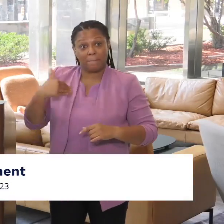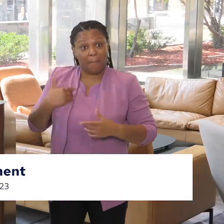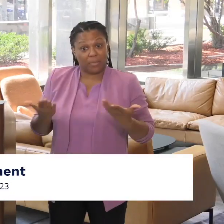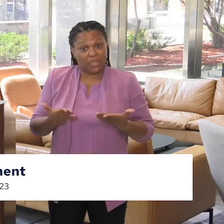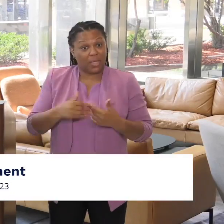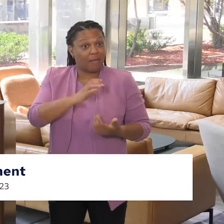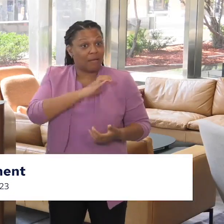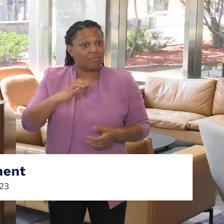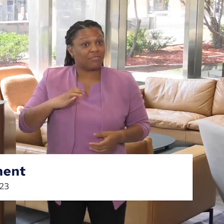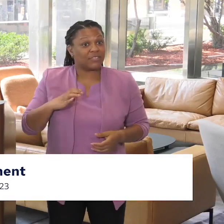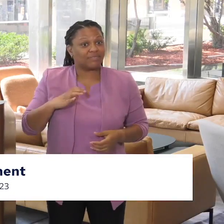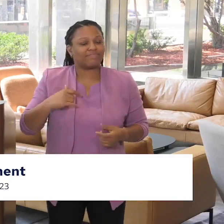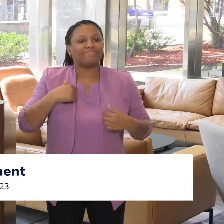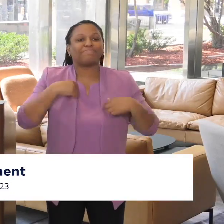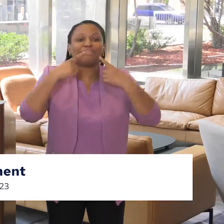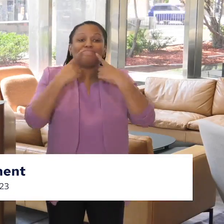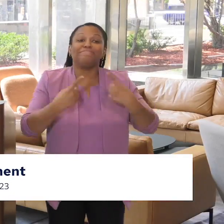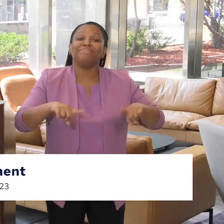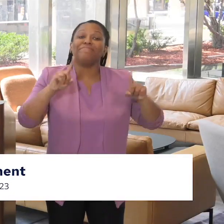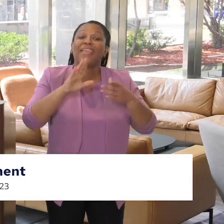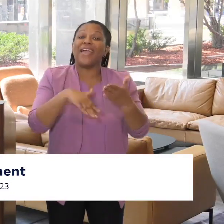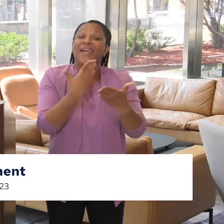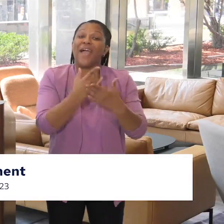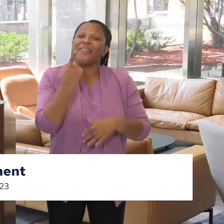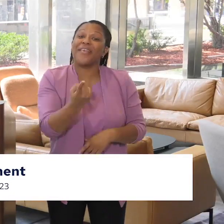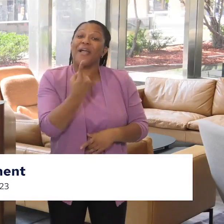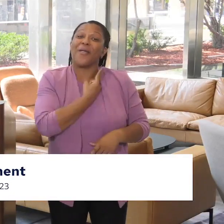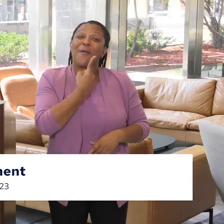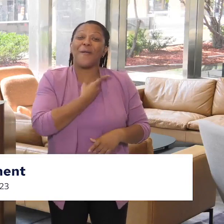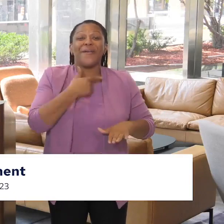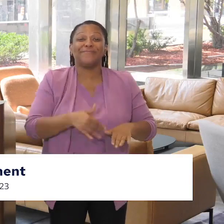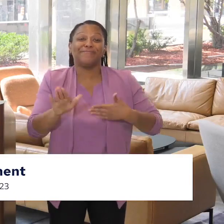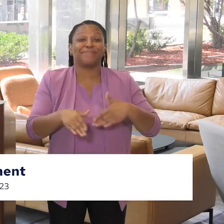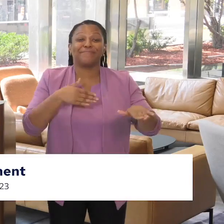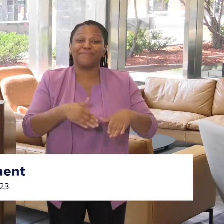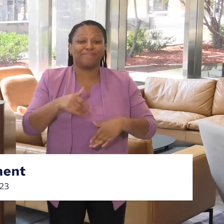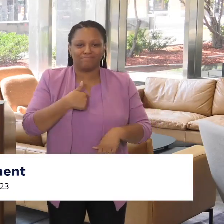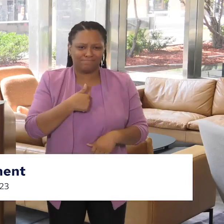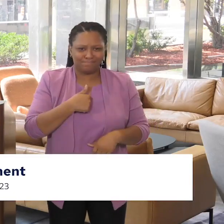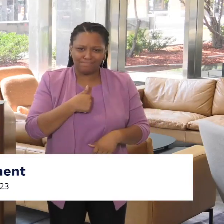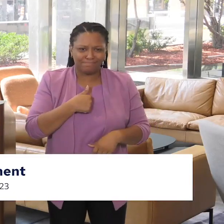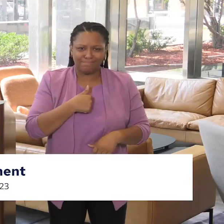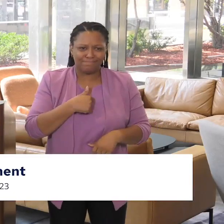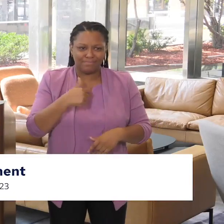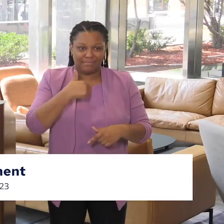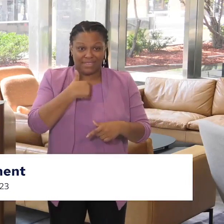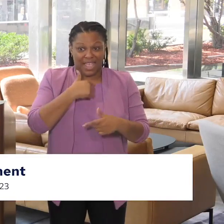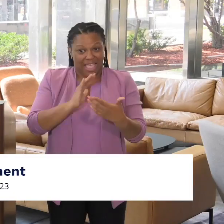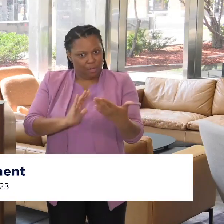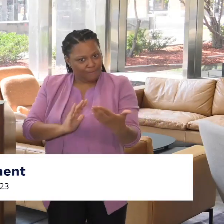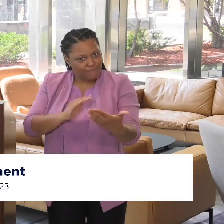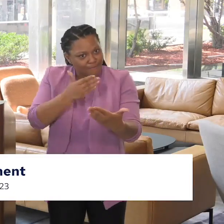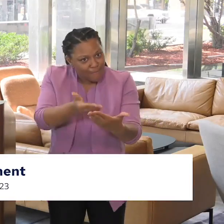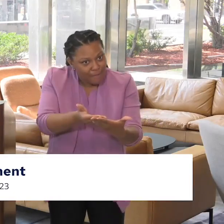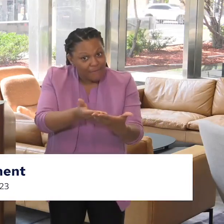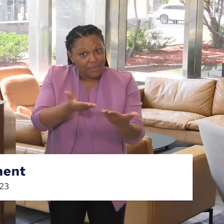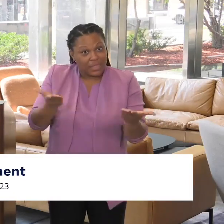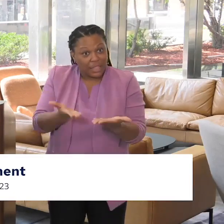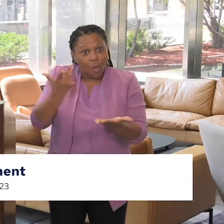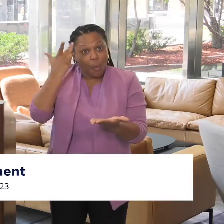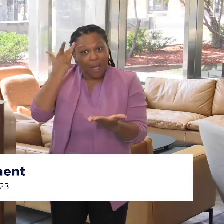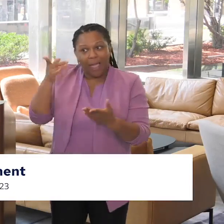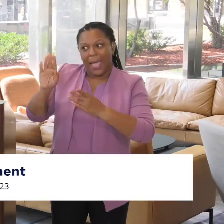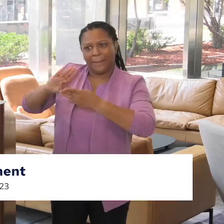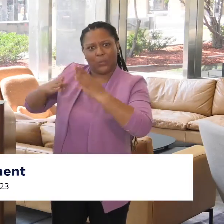alone. I got to Congress because I had a whole community of people that I never met who invested in